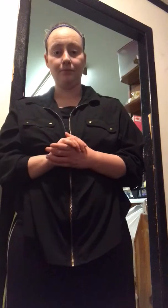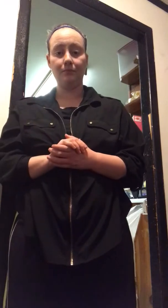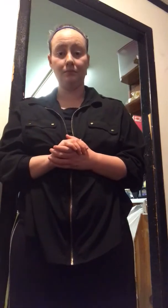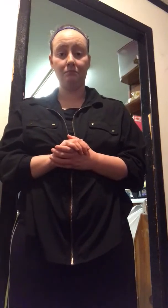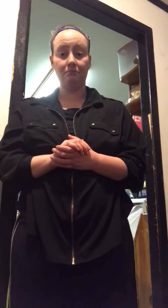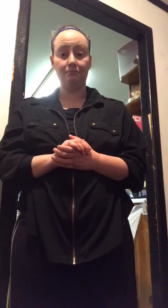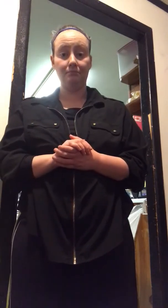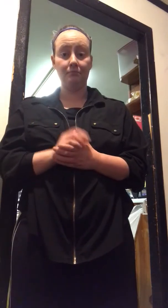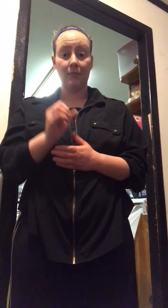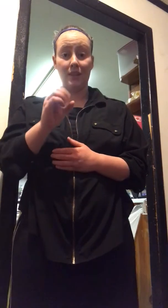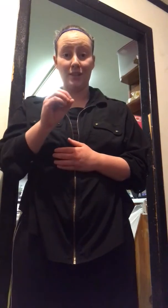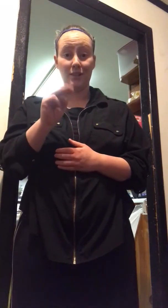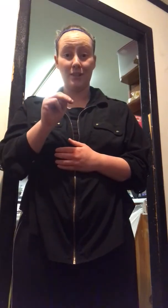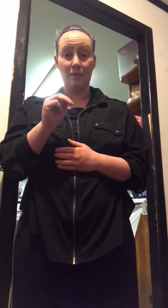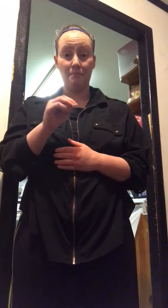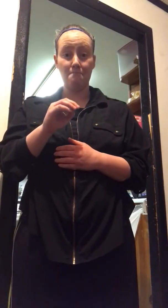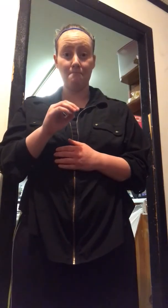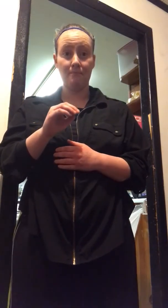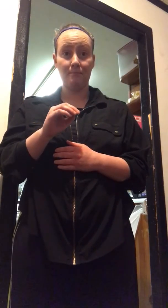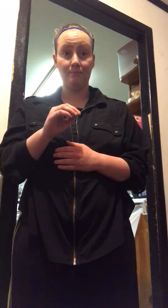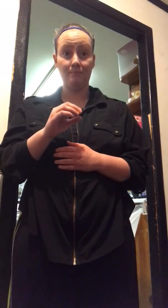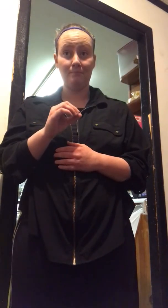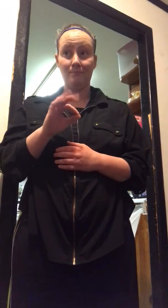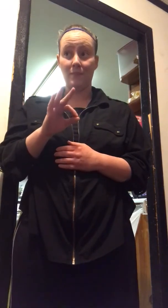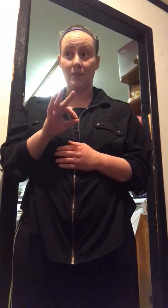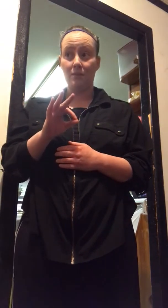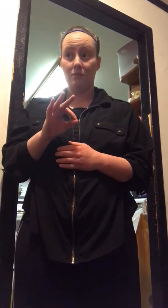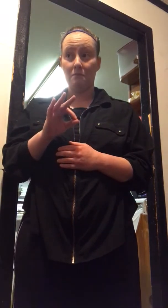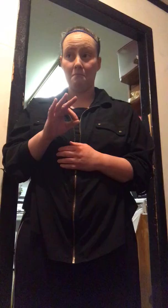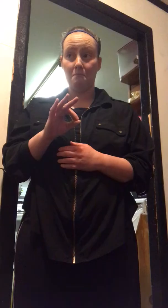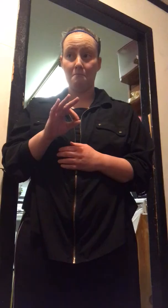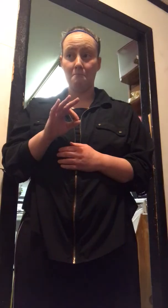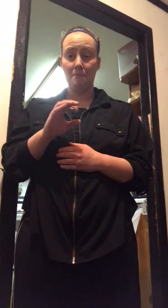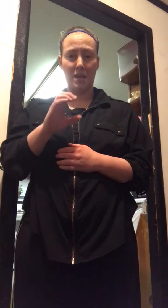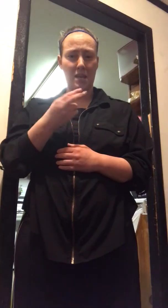Sum of all chemical reactions in the body. Metabolism.